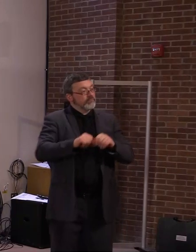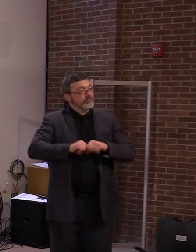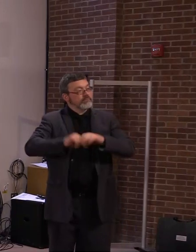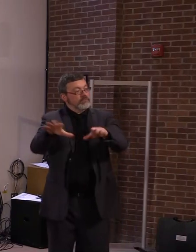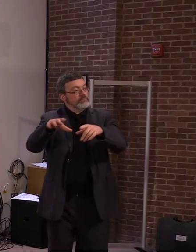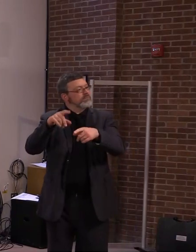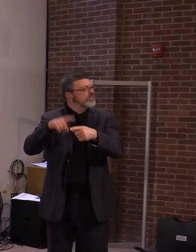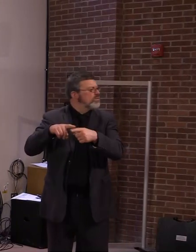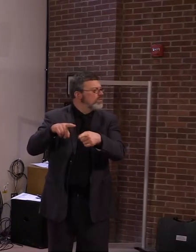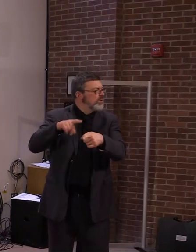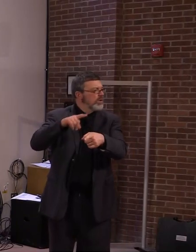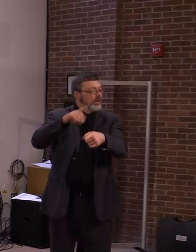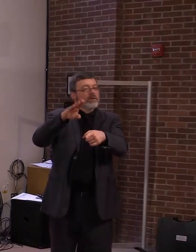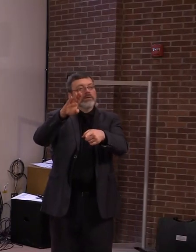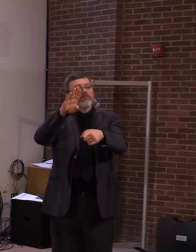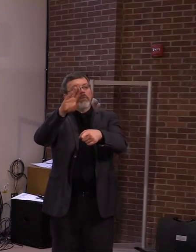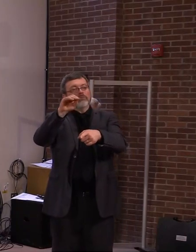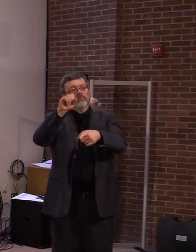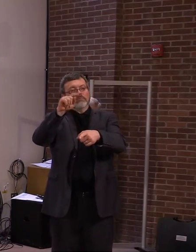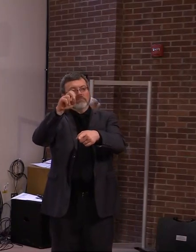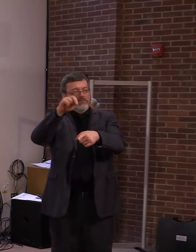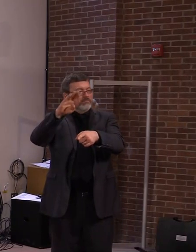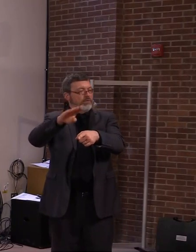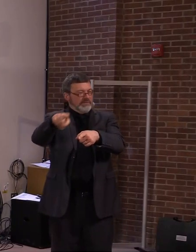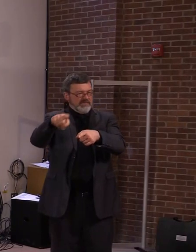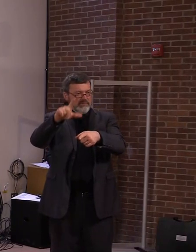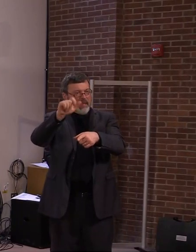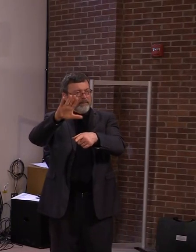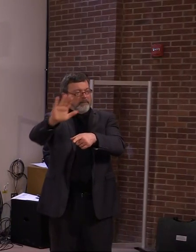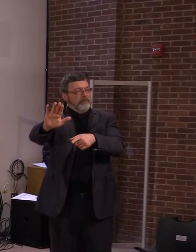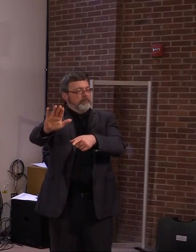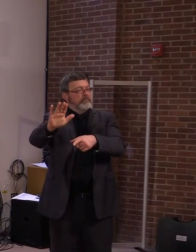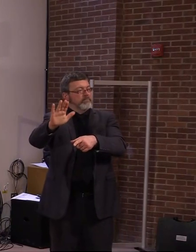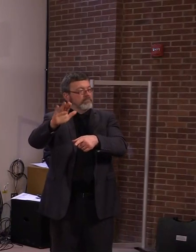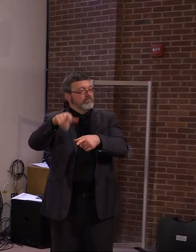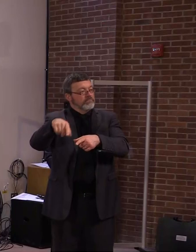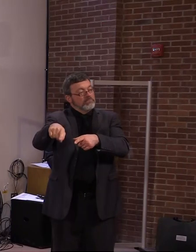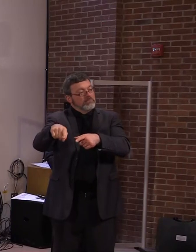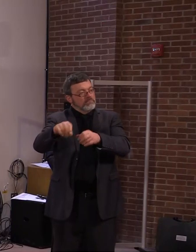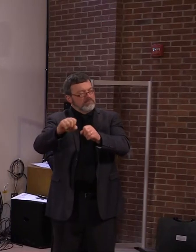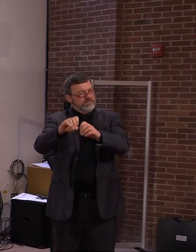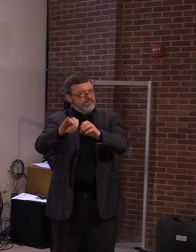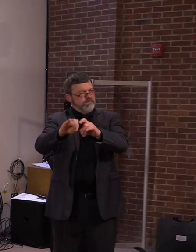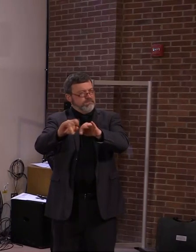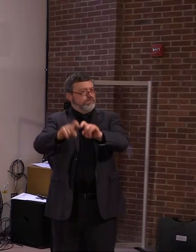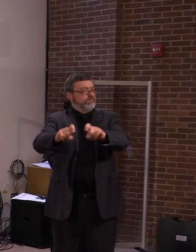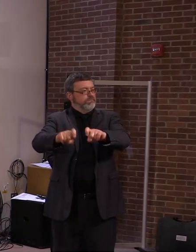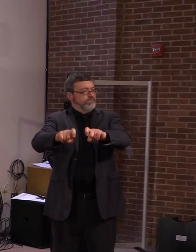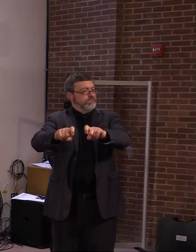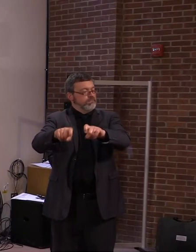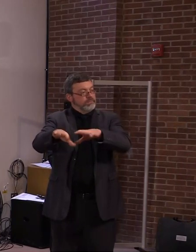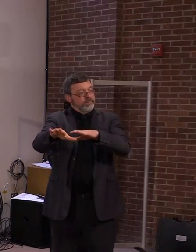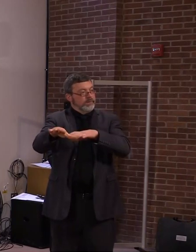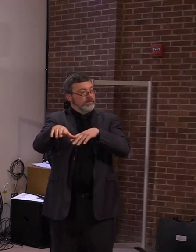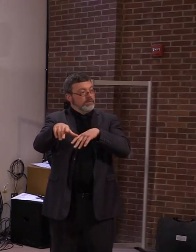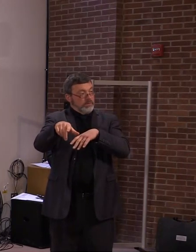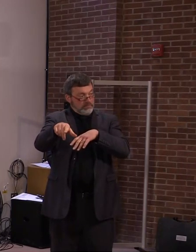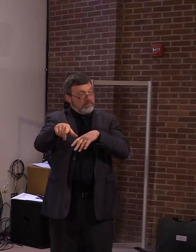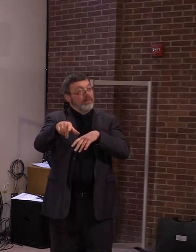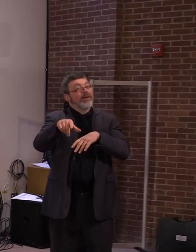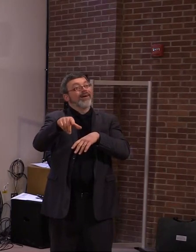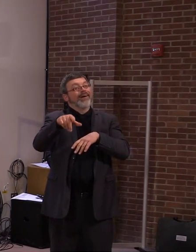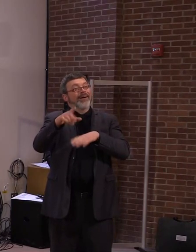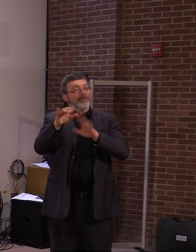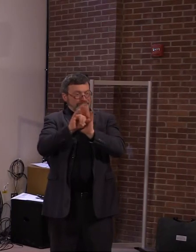Boston. Broad is doing an incredibly high percentage of the positive tests